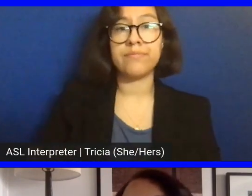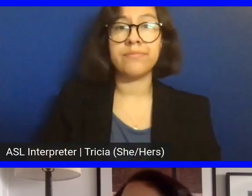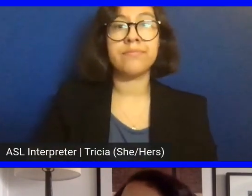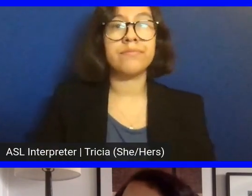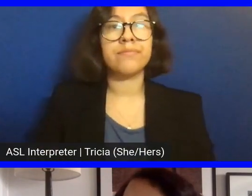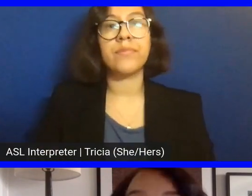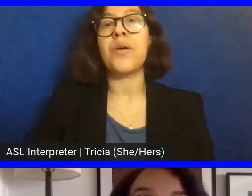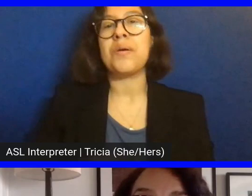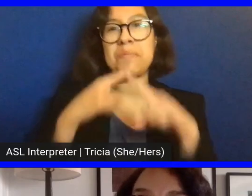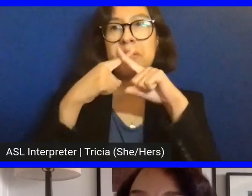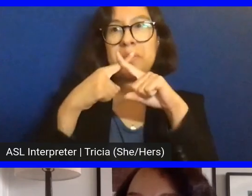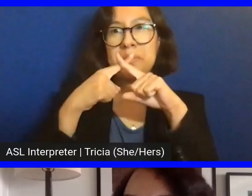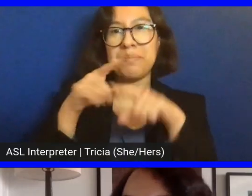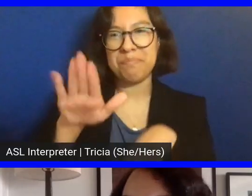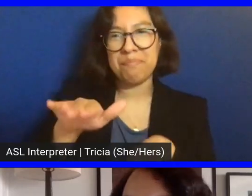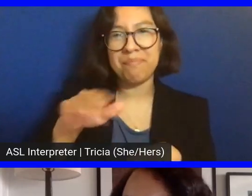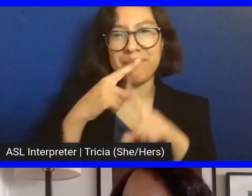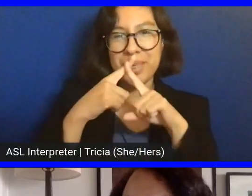Oh, you're on mute, Karen.